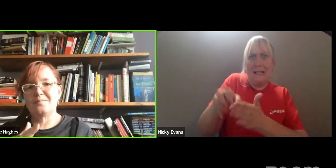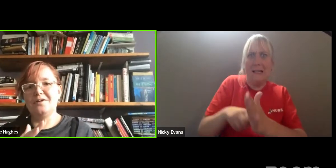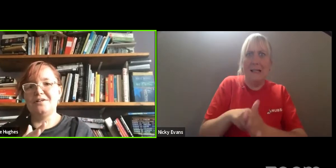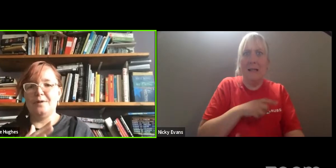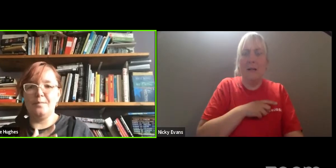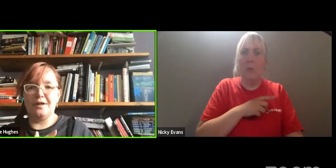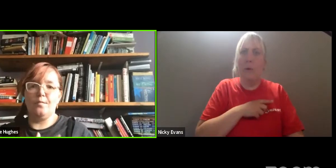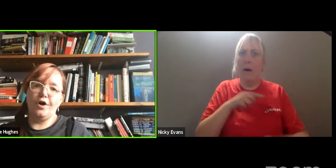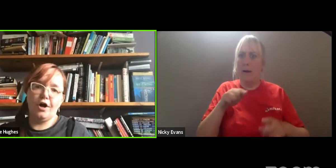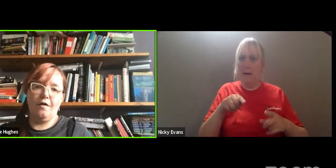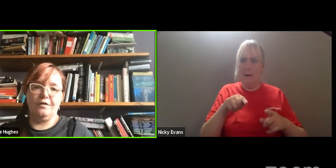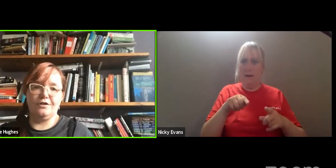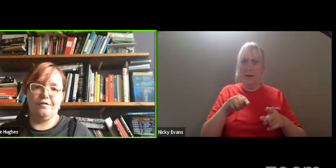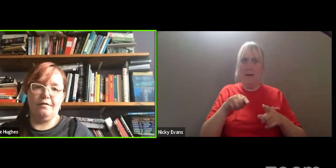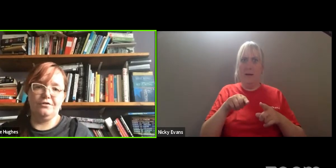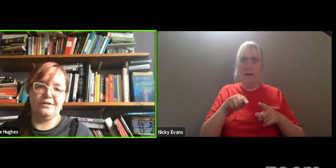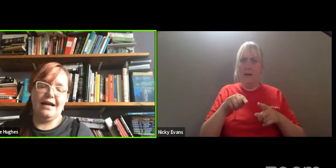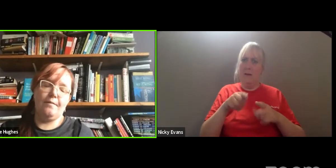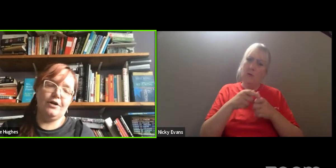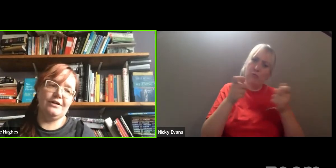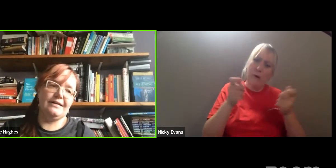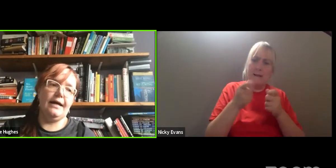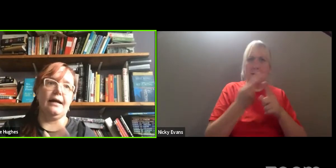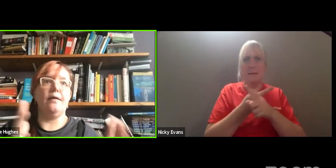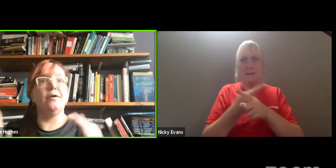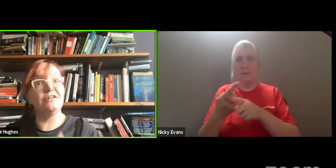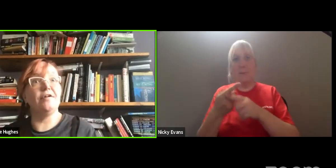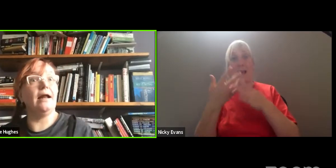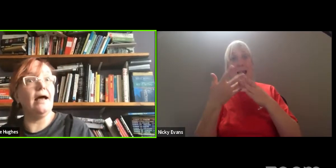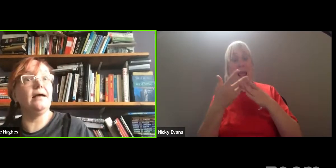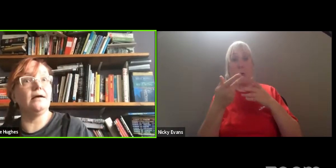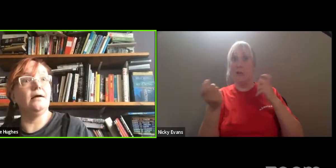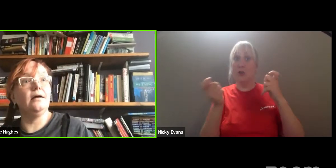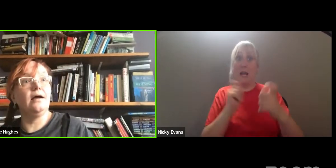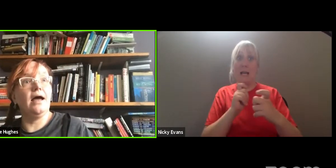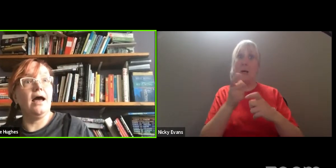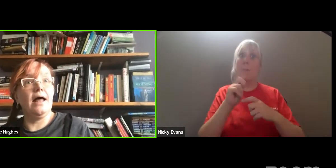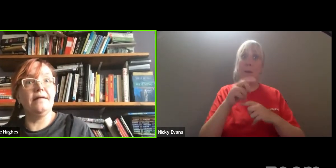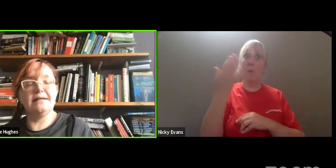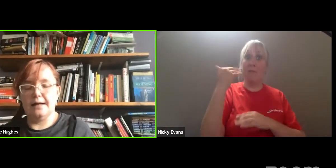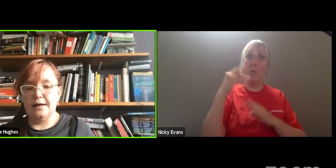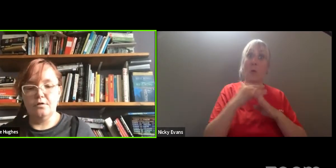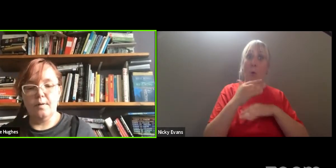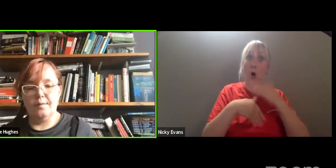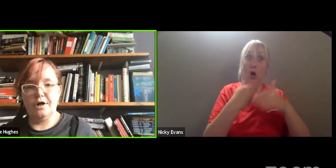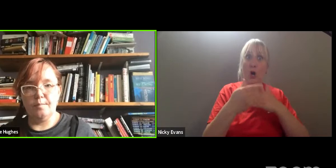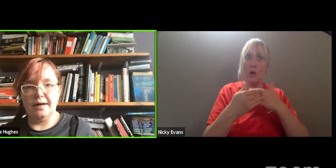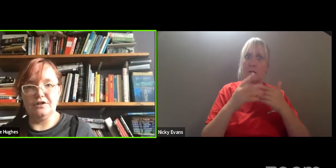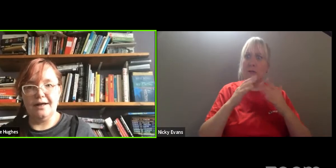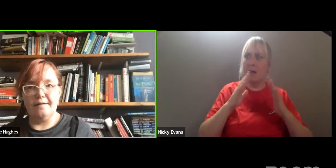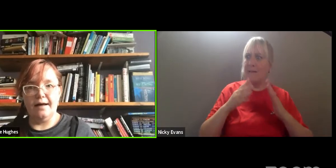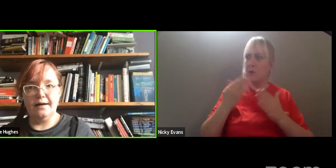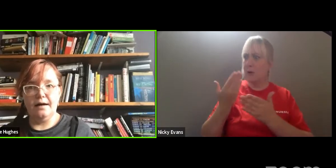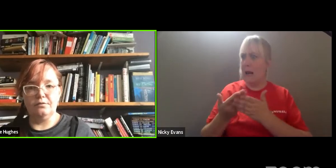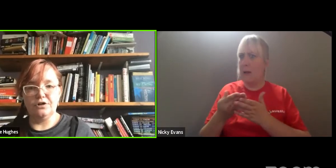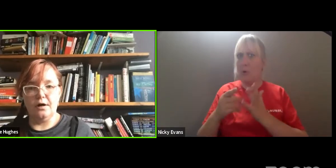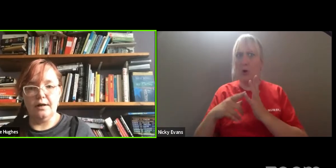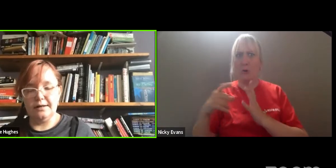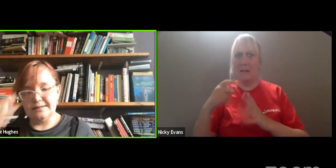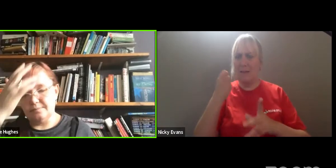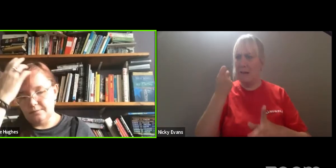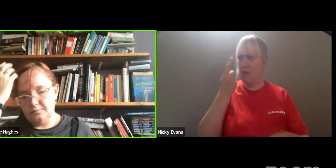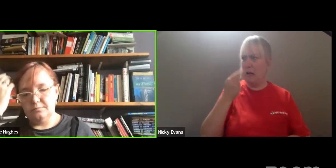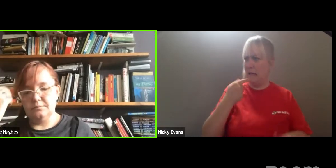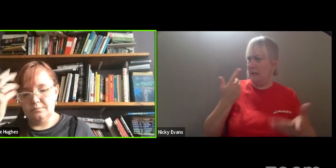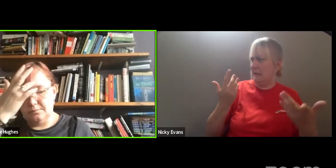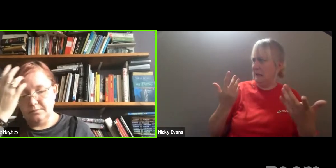turned around because the people that were calling us scroungers are now actually seeing it, what it's really like. And they're saying, I don't know how I can manage like that now, Charlotte.